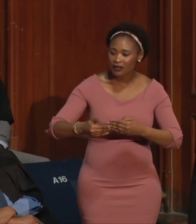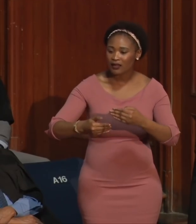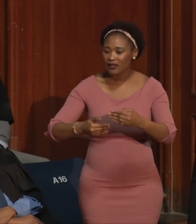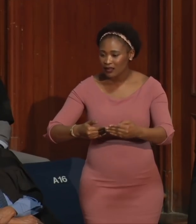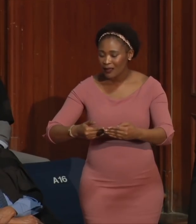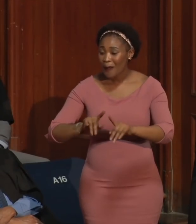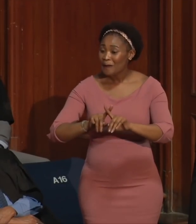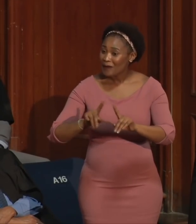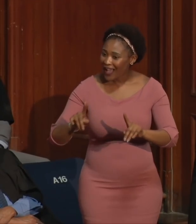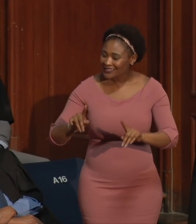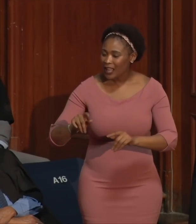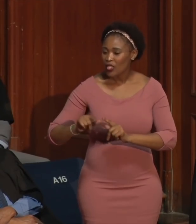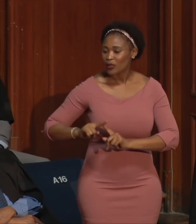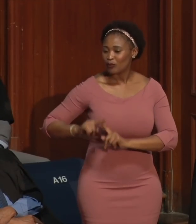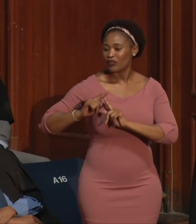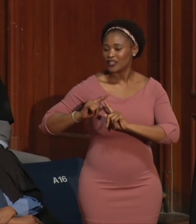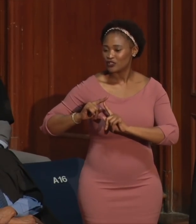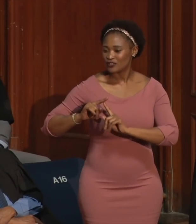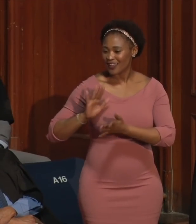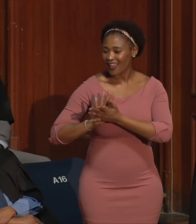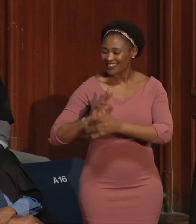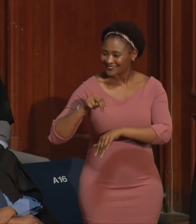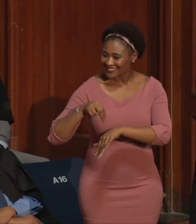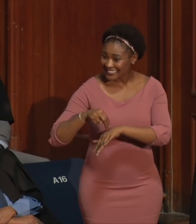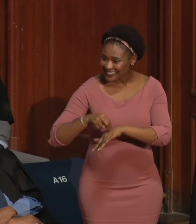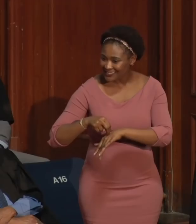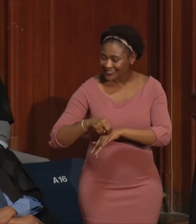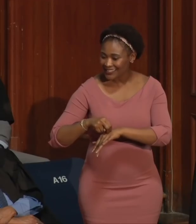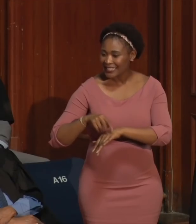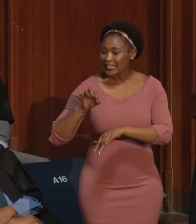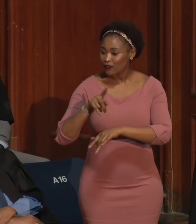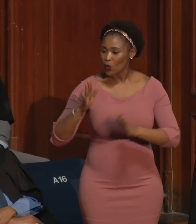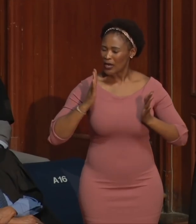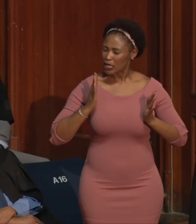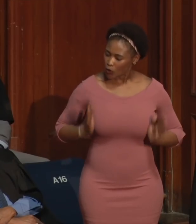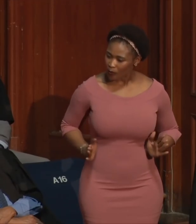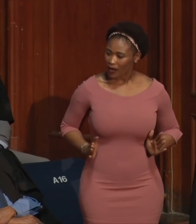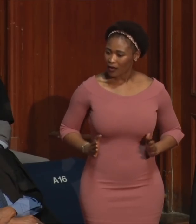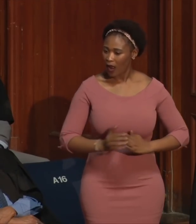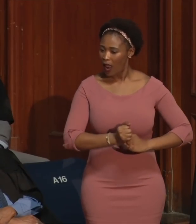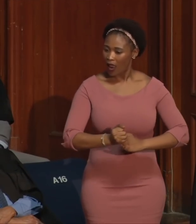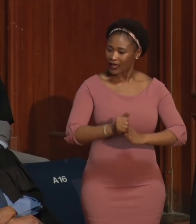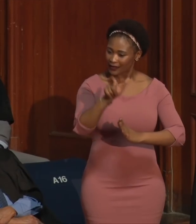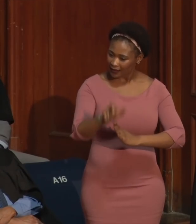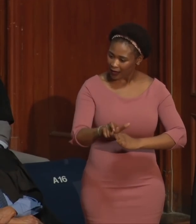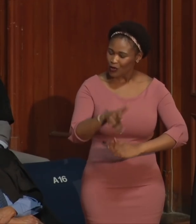But it is the privilege and the necessity that arises with being human, with being a leader, that you can be, that